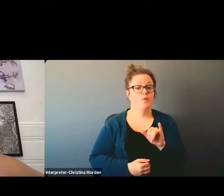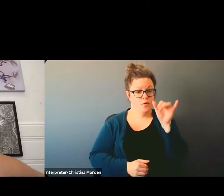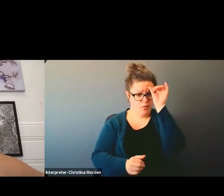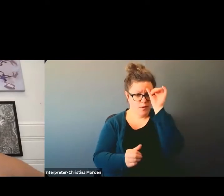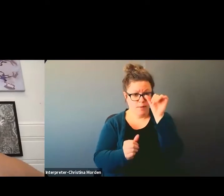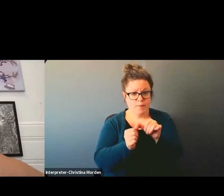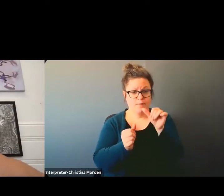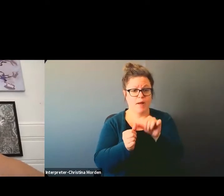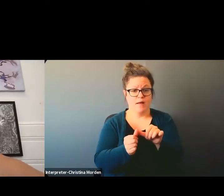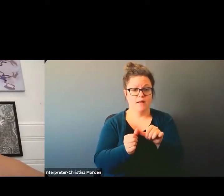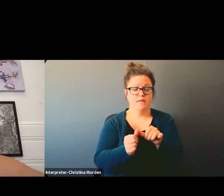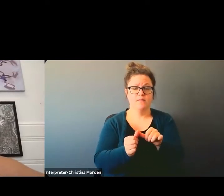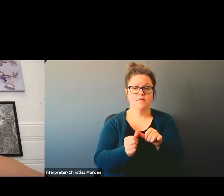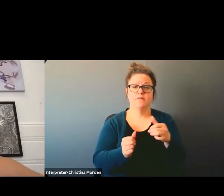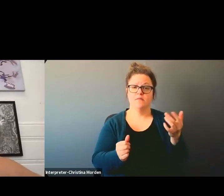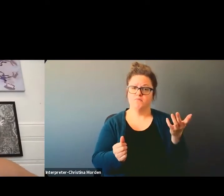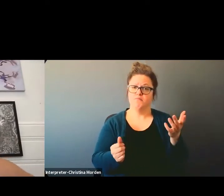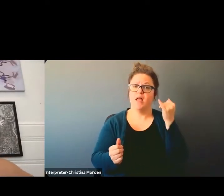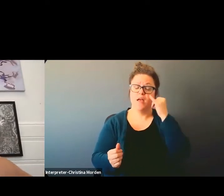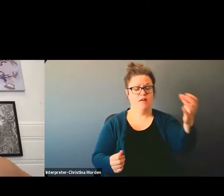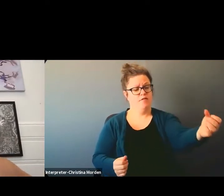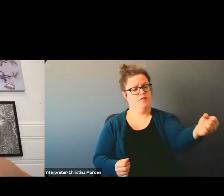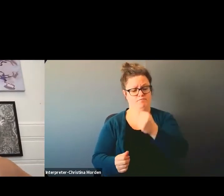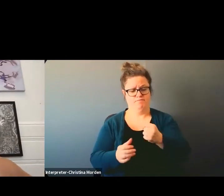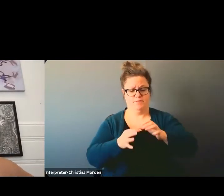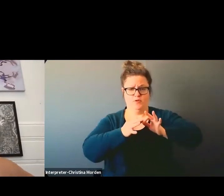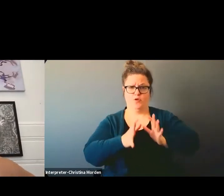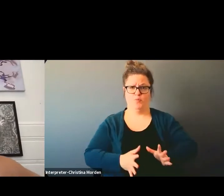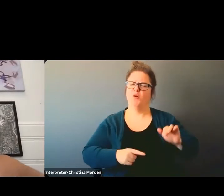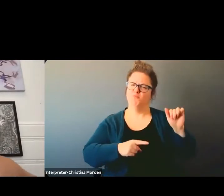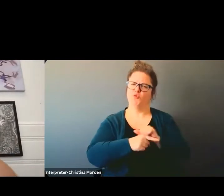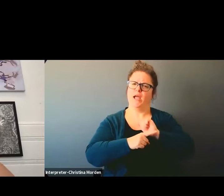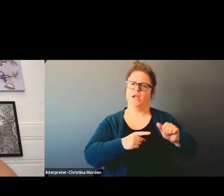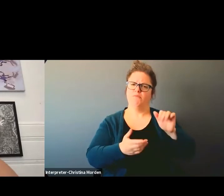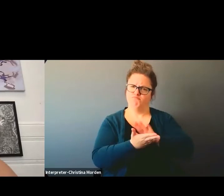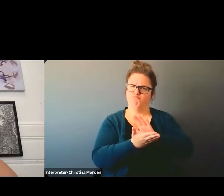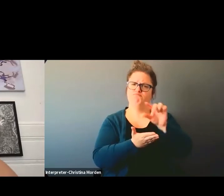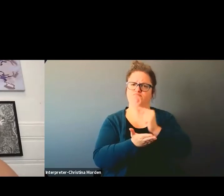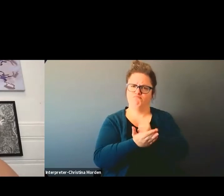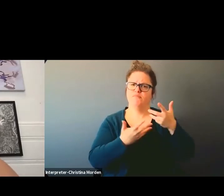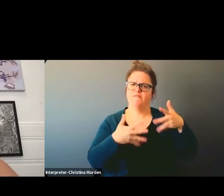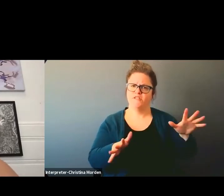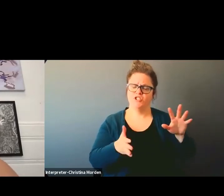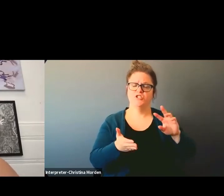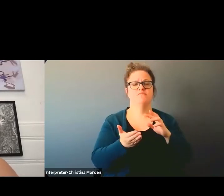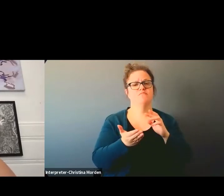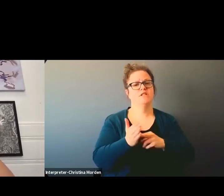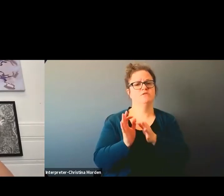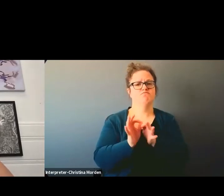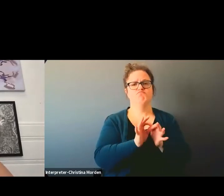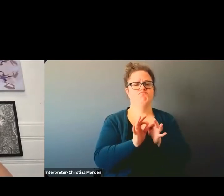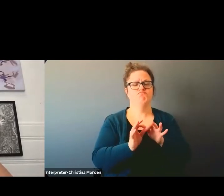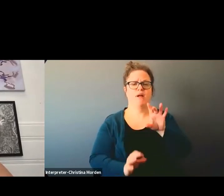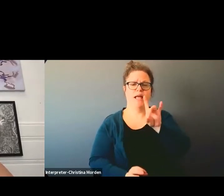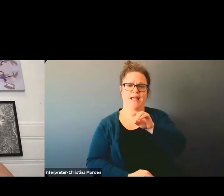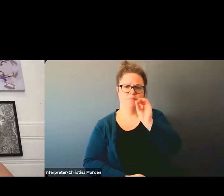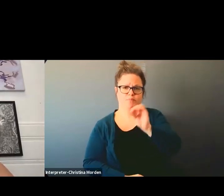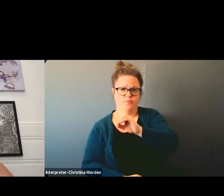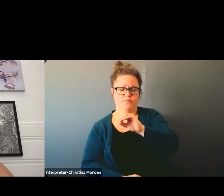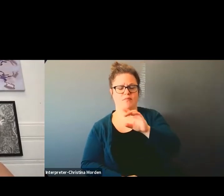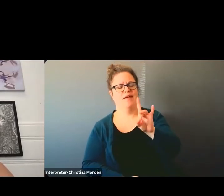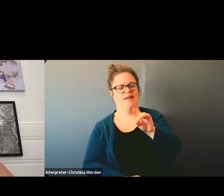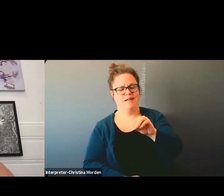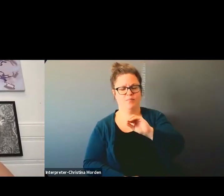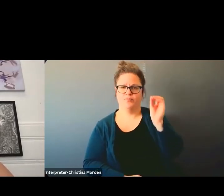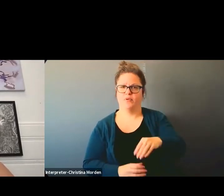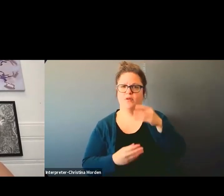that with a trained interpreter, the deaf individual is getting 80% of the information, and with an untrained